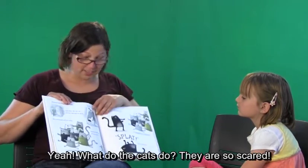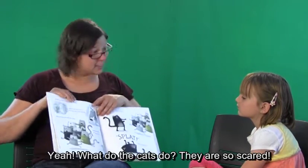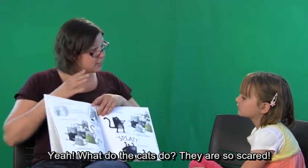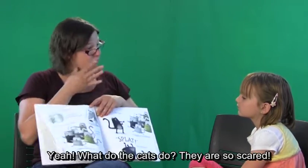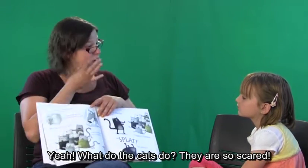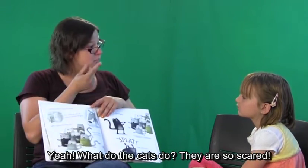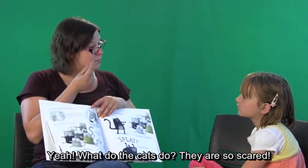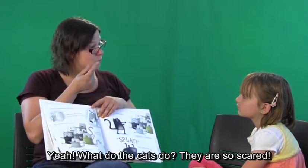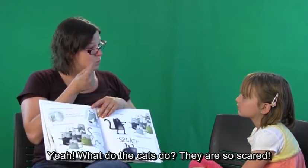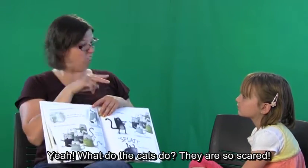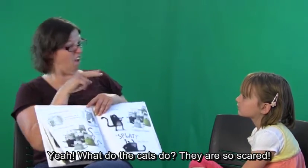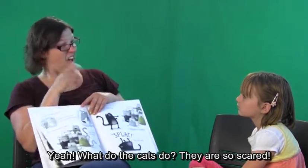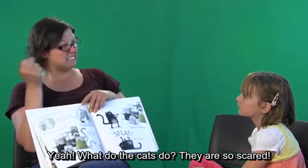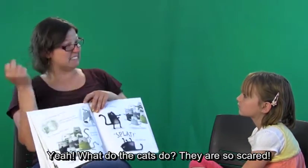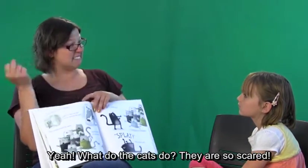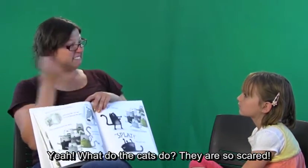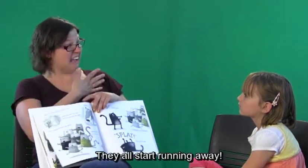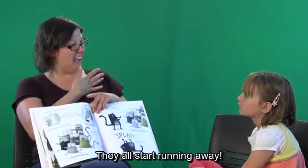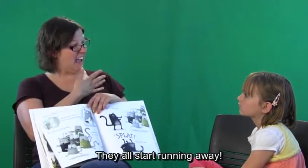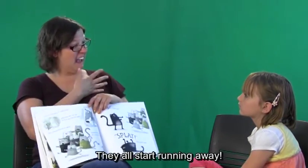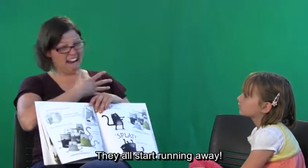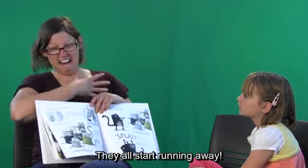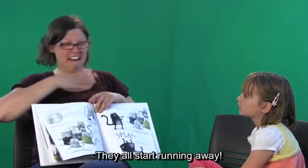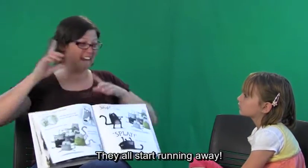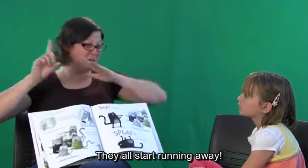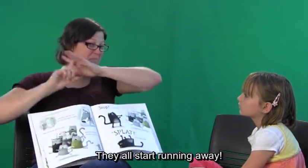What do the cats do? They are so scared, they all start running away.